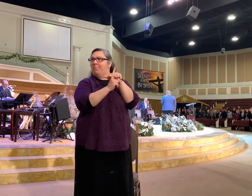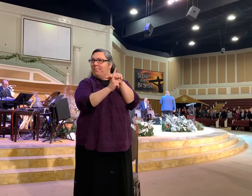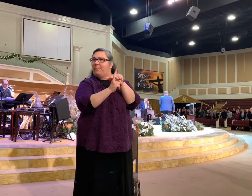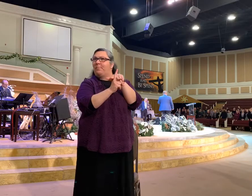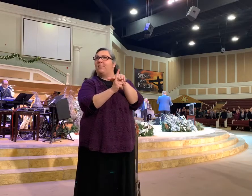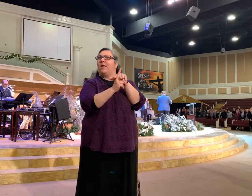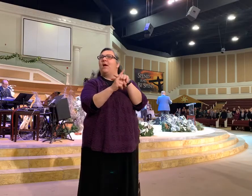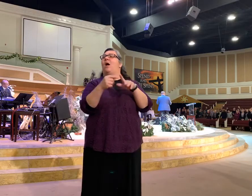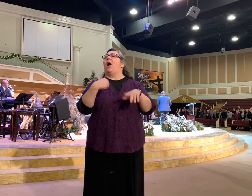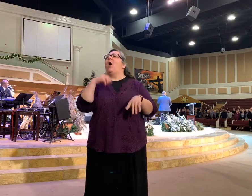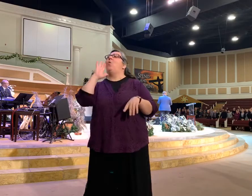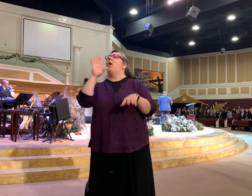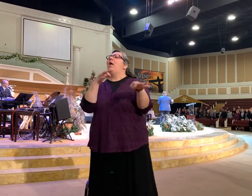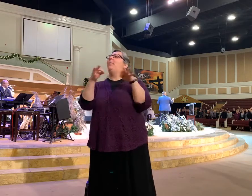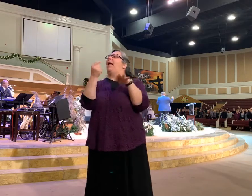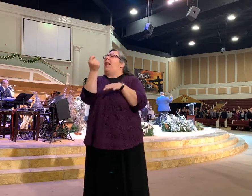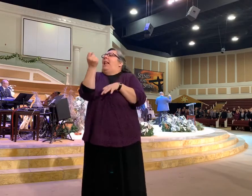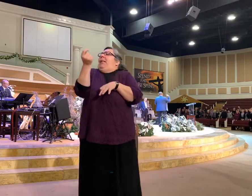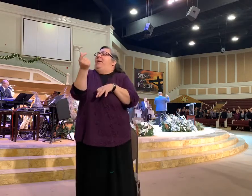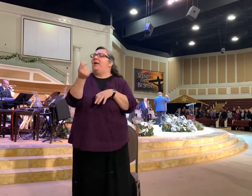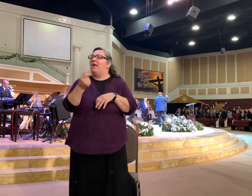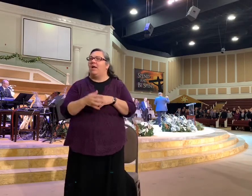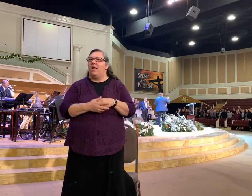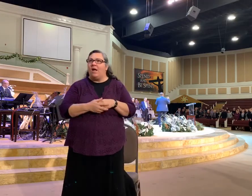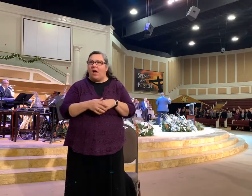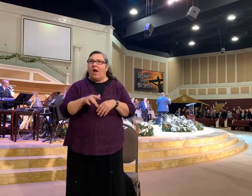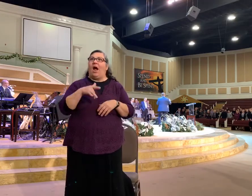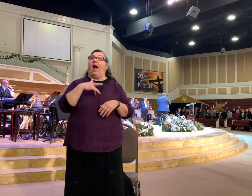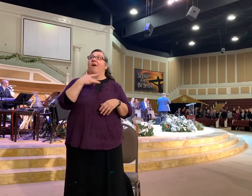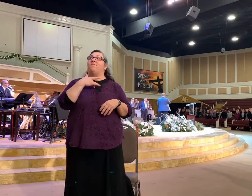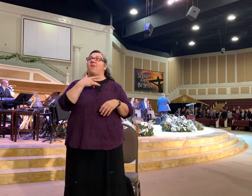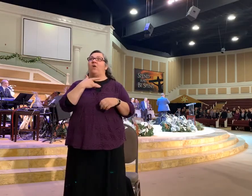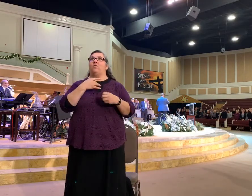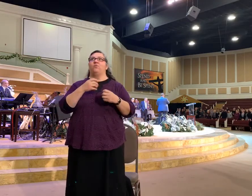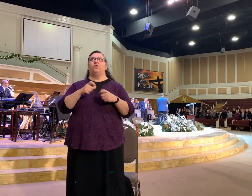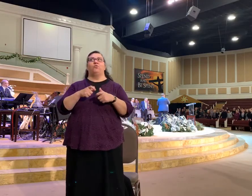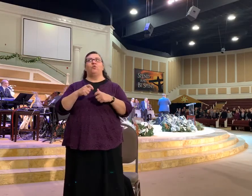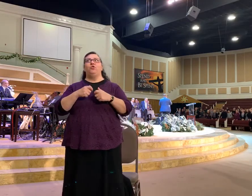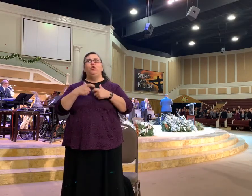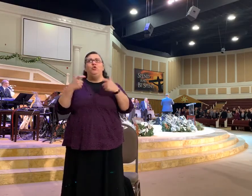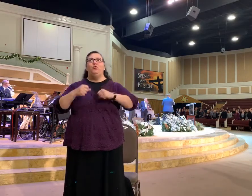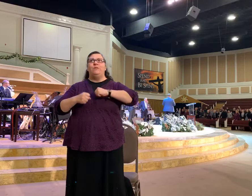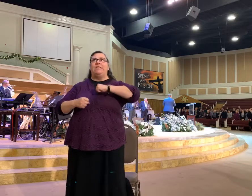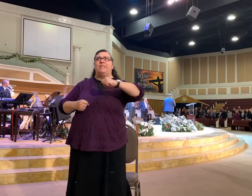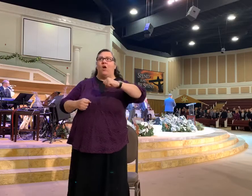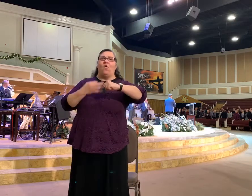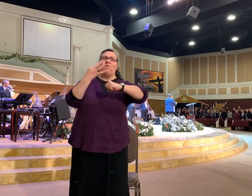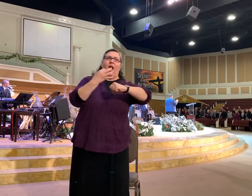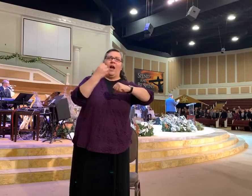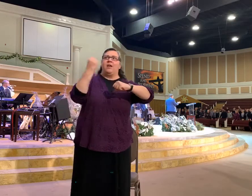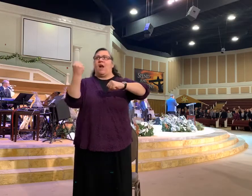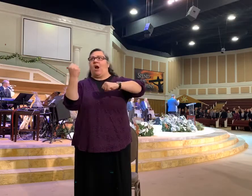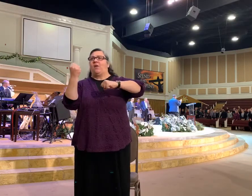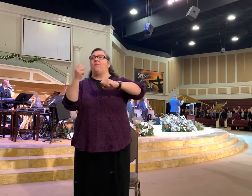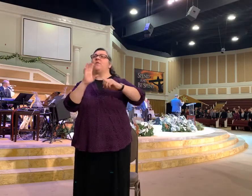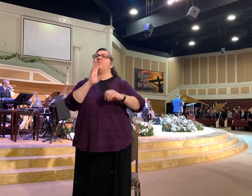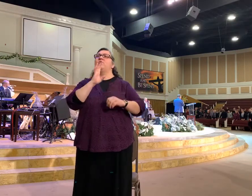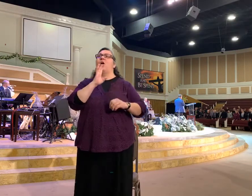one little tidbit. I felt great resistance. We had great service Friday and Saturday. We talked for